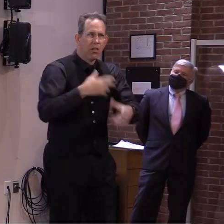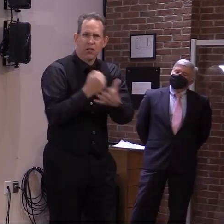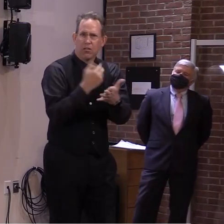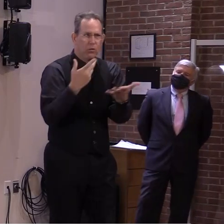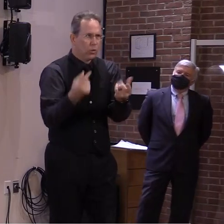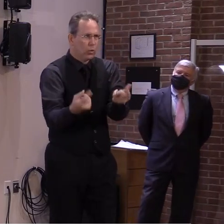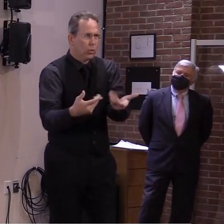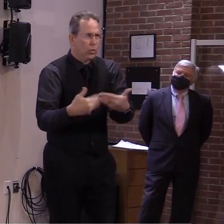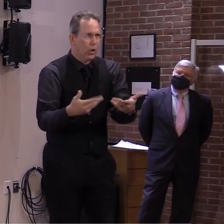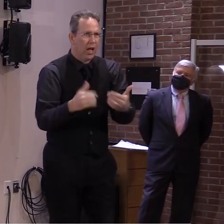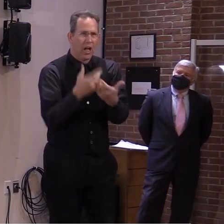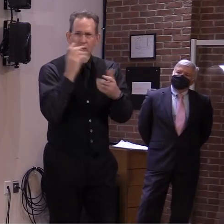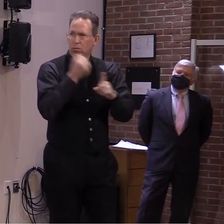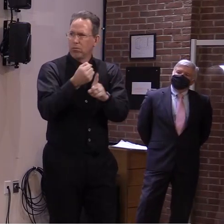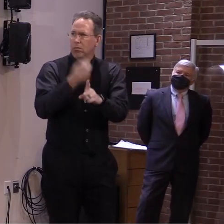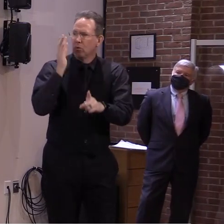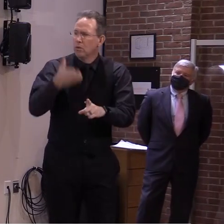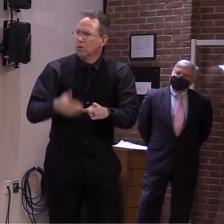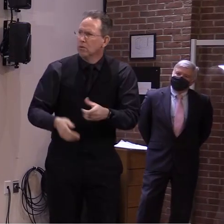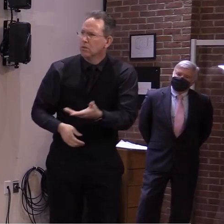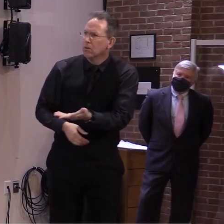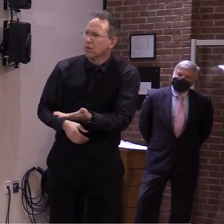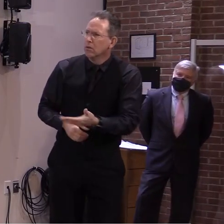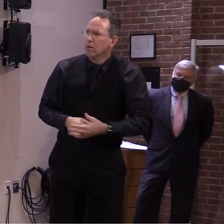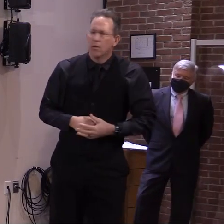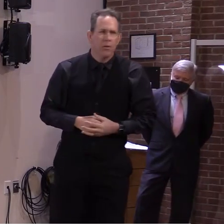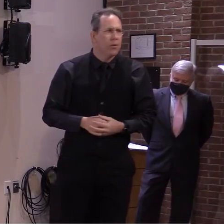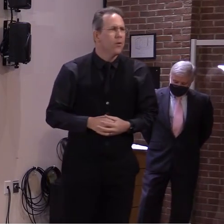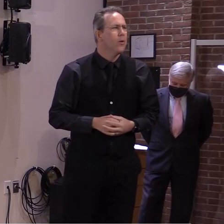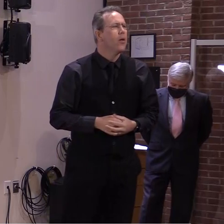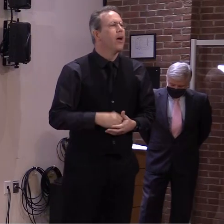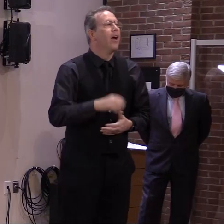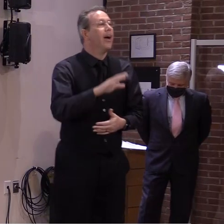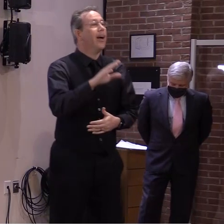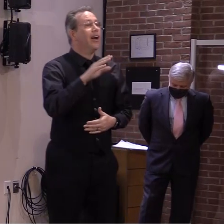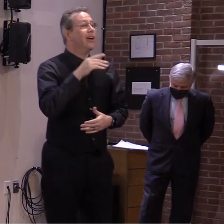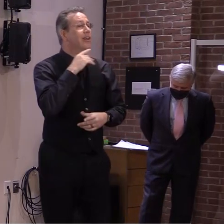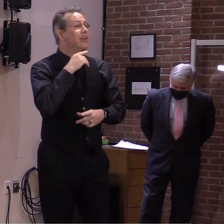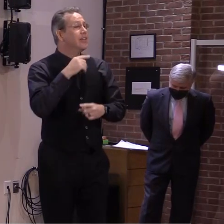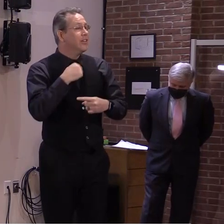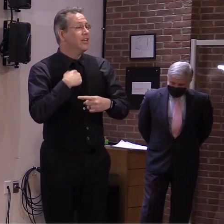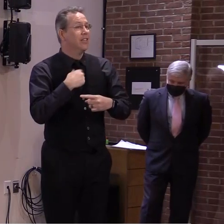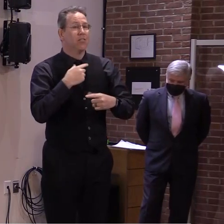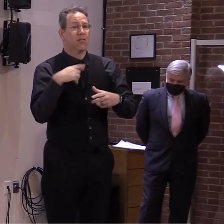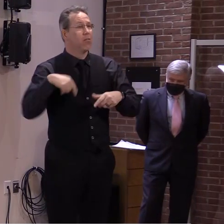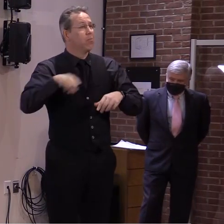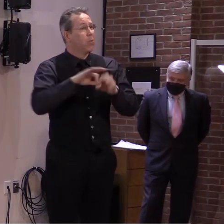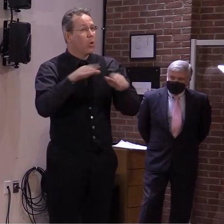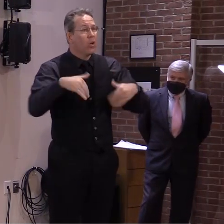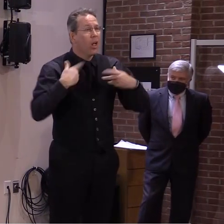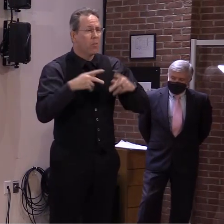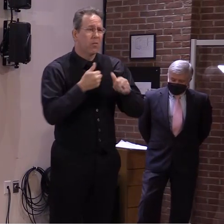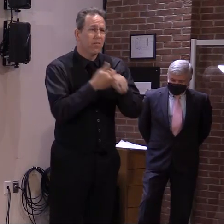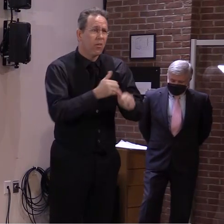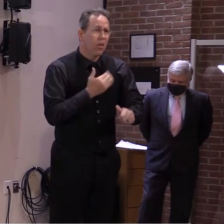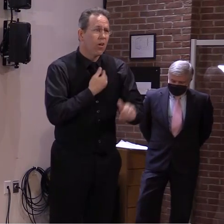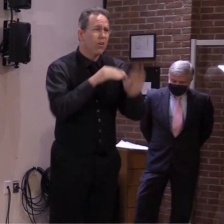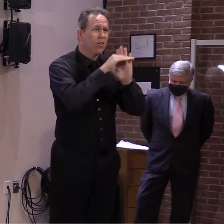Well, again, following the health guidance would be very helpful. I'm not saying that that's causing this,